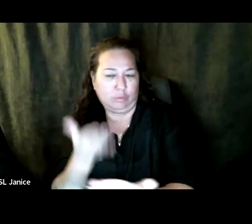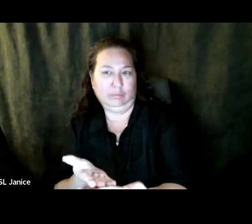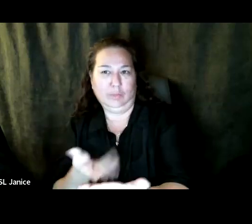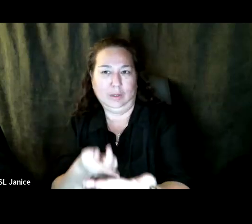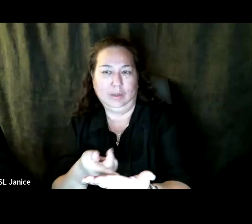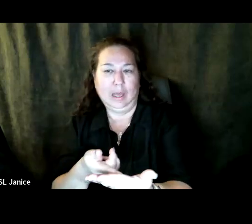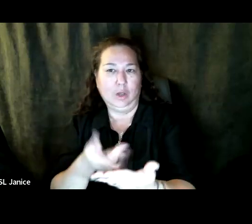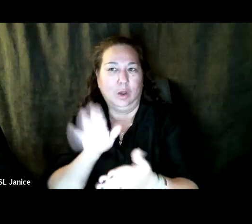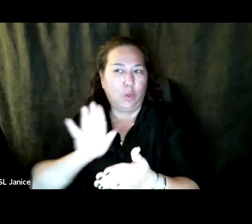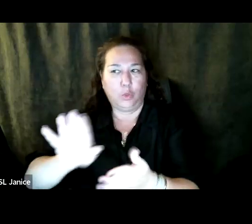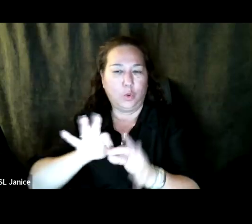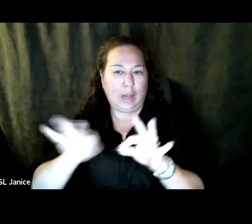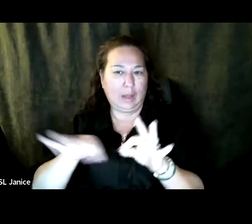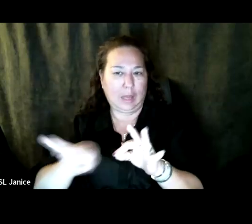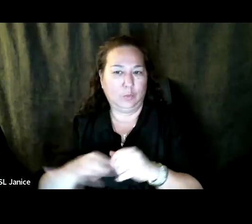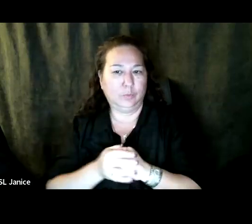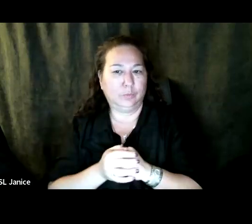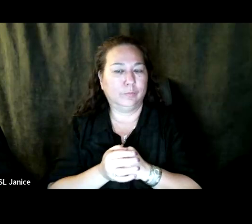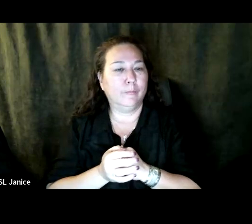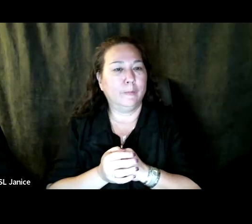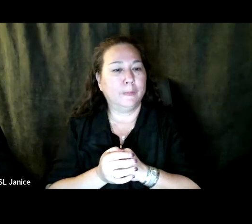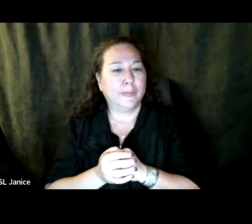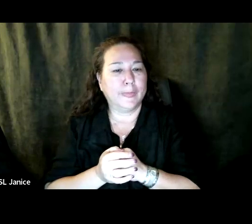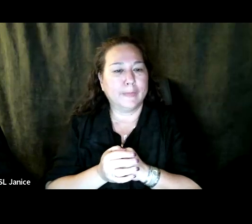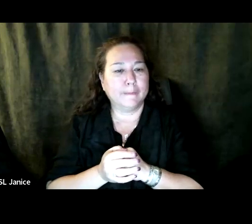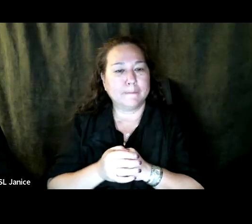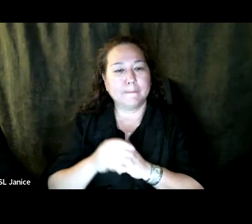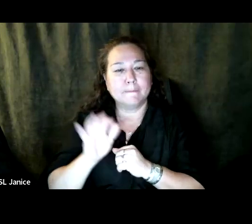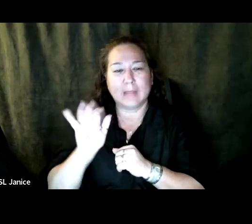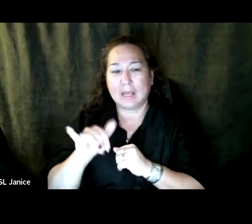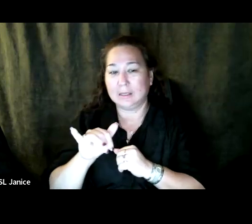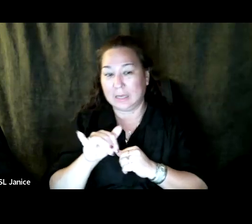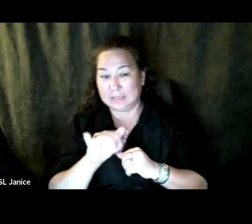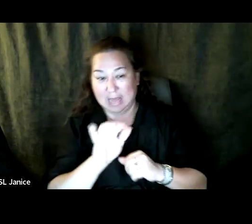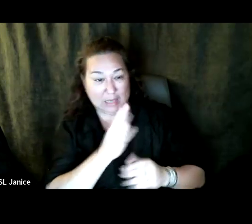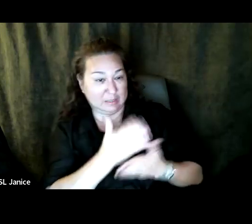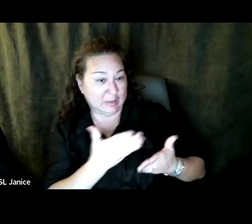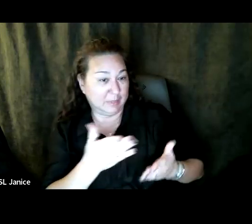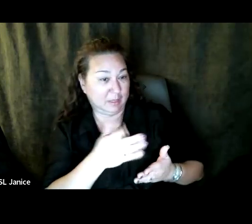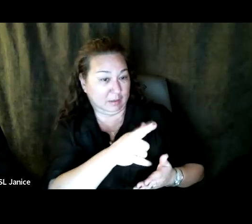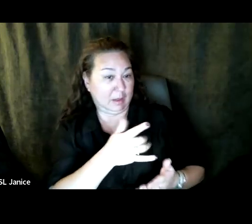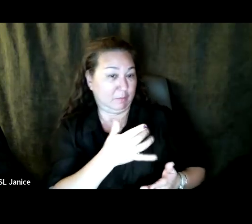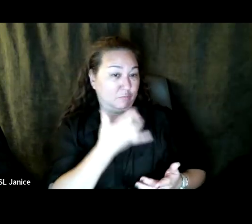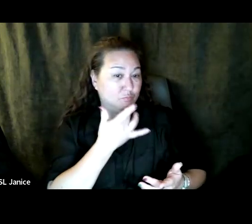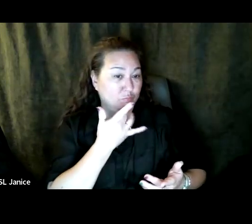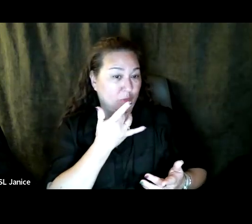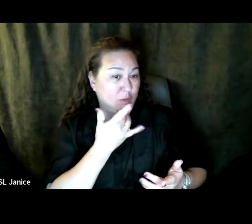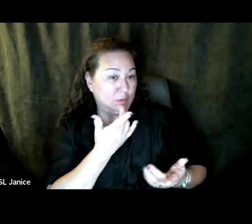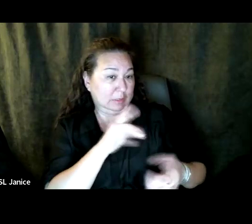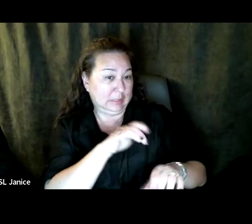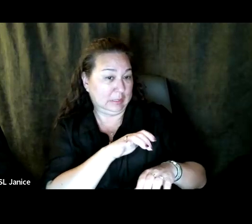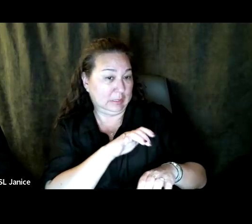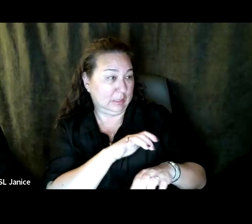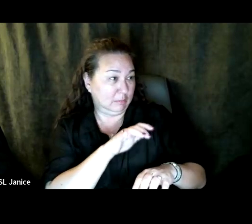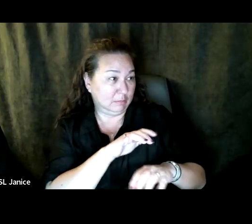if they are preferring to using Caver and Creole, because maybe it's just easier for them. Is that something that they can do? Do you know? The driver app is in English. Is in and English? yeah, it